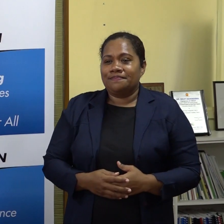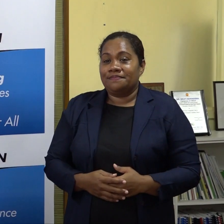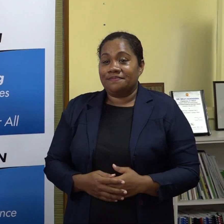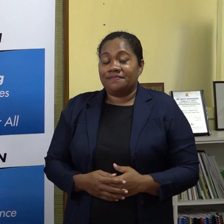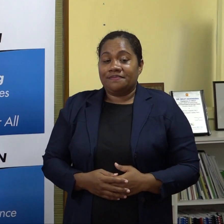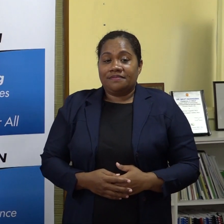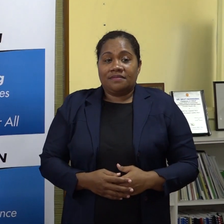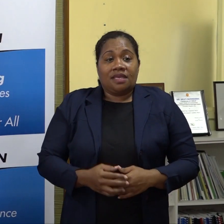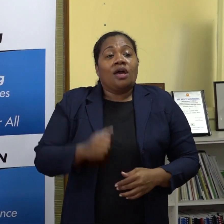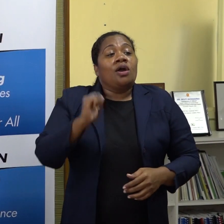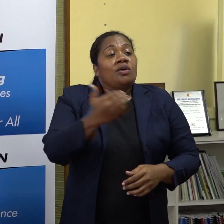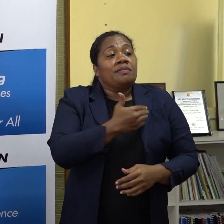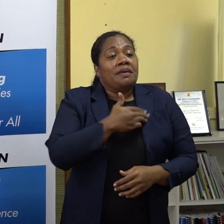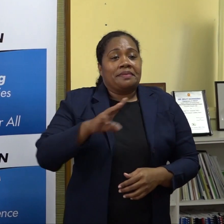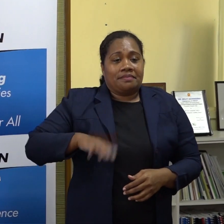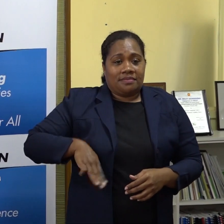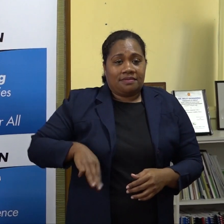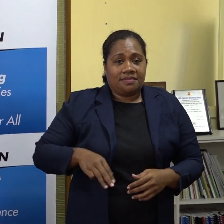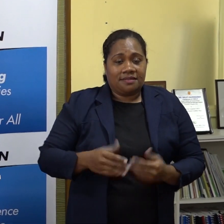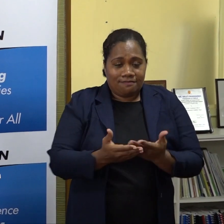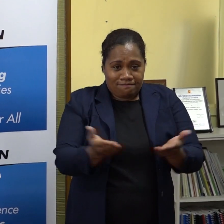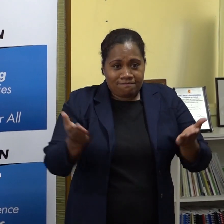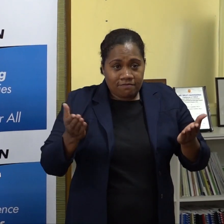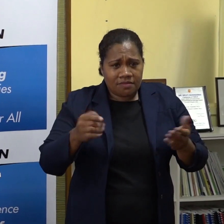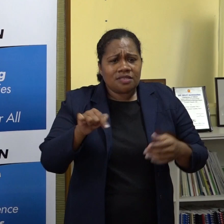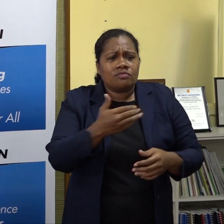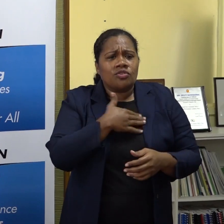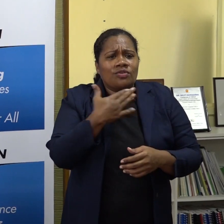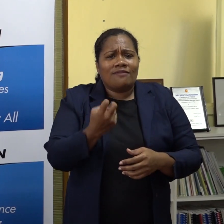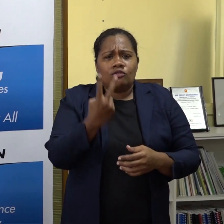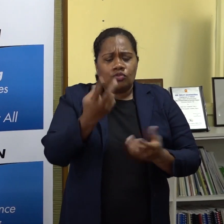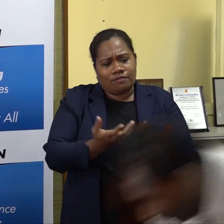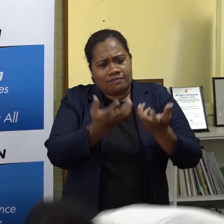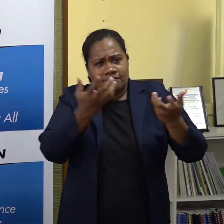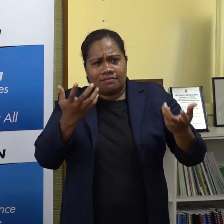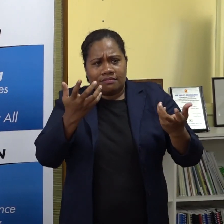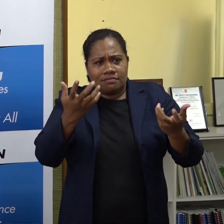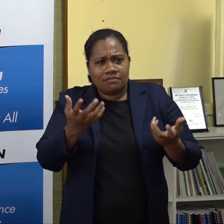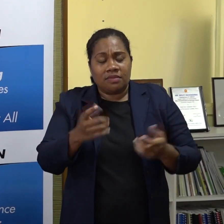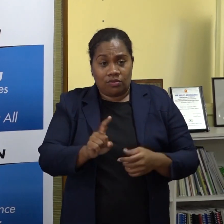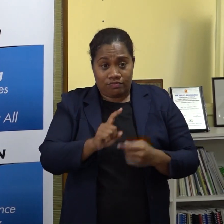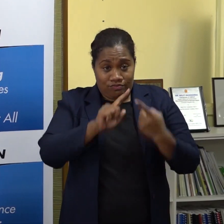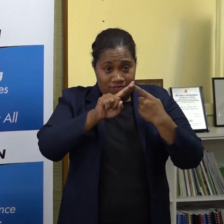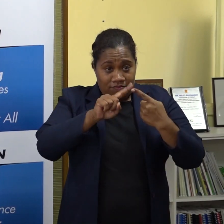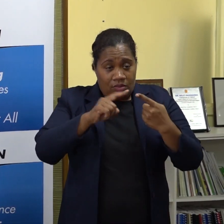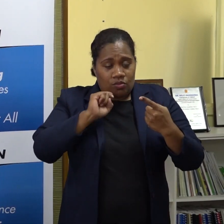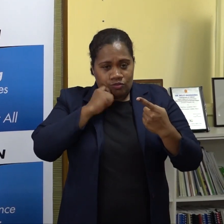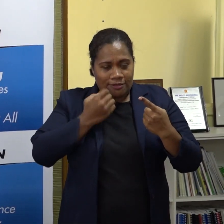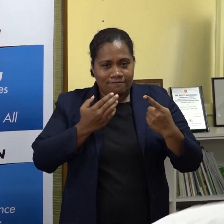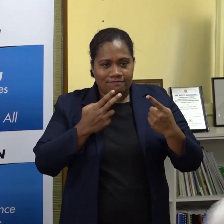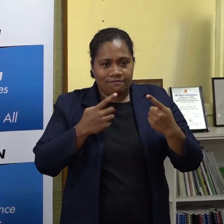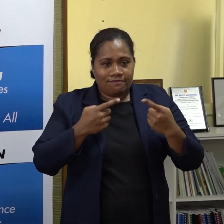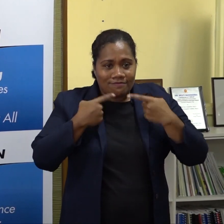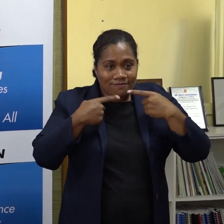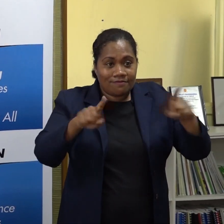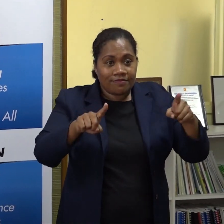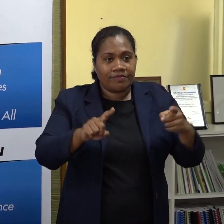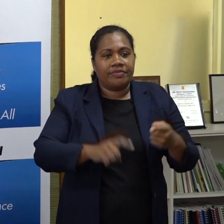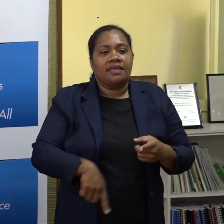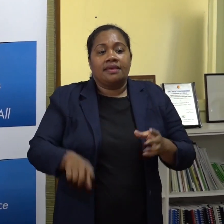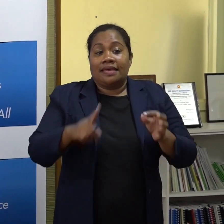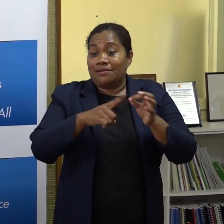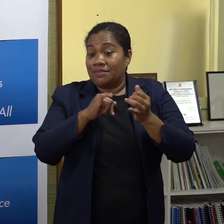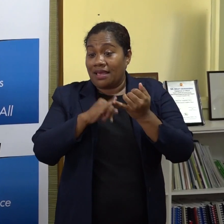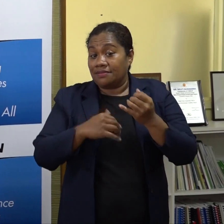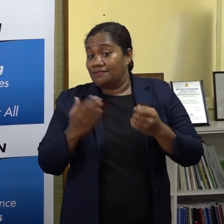Good morning, members of the media. This morning we have two separate briefs, one that I will announce shortly, and PS Health